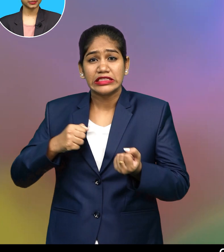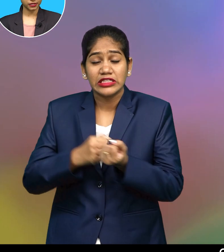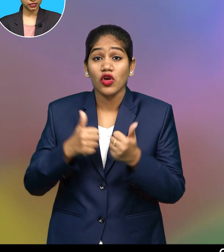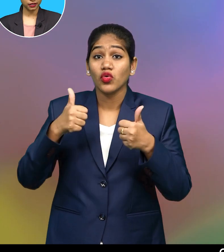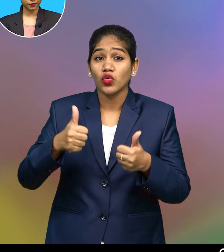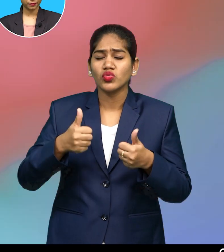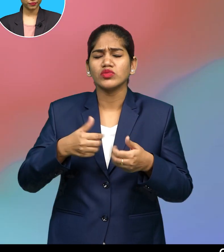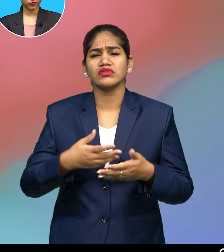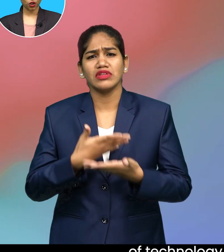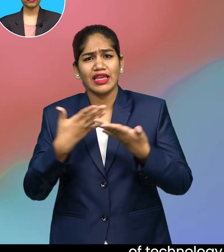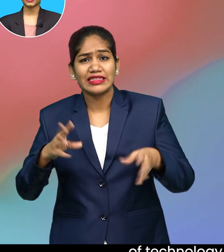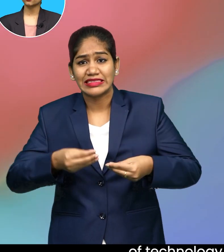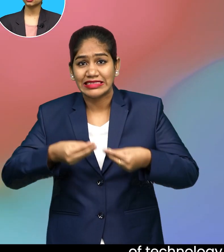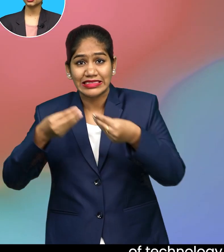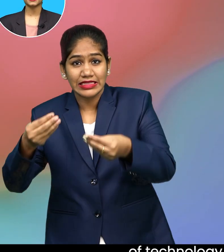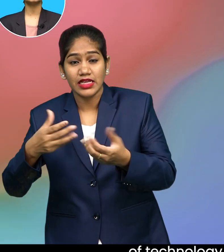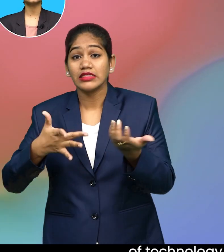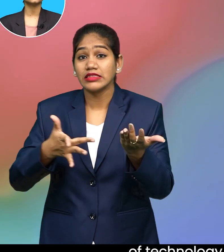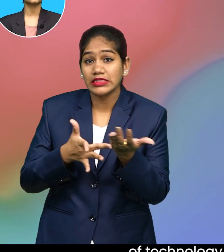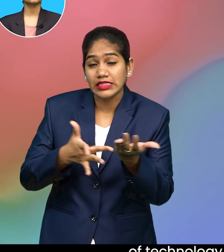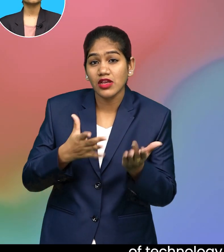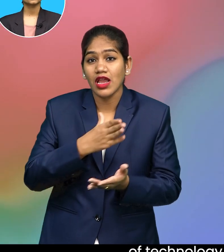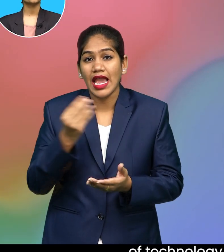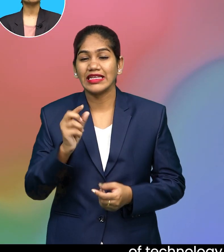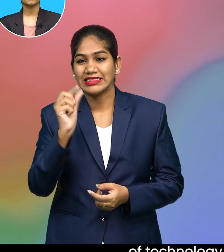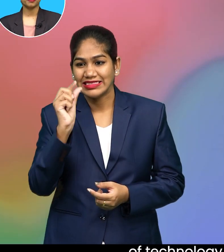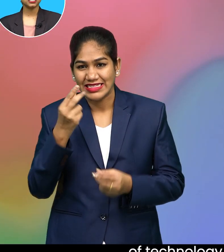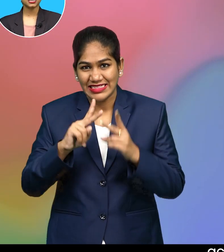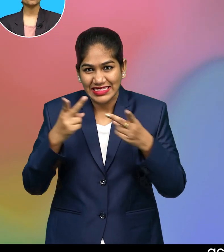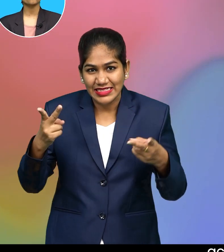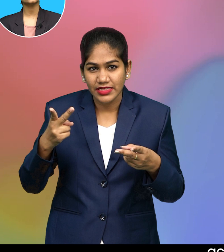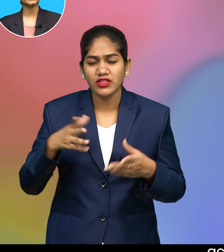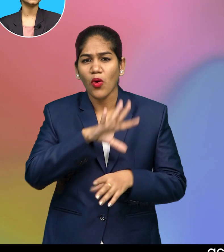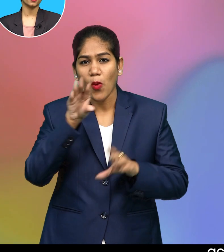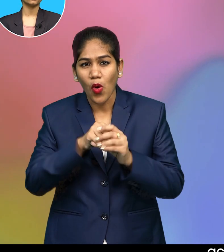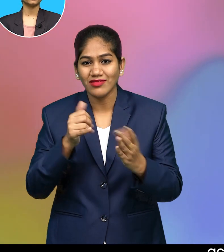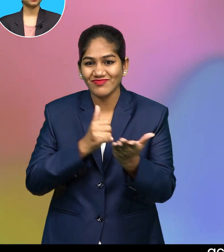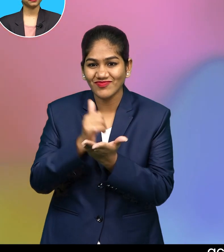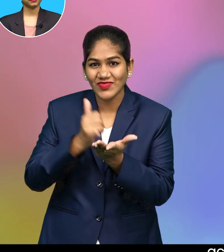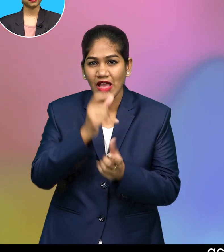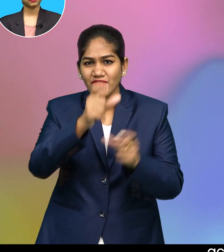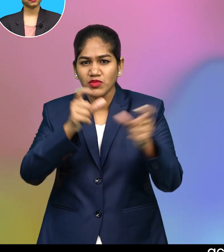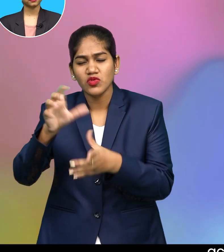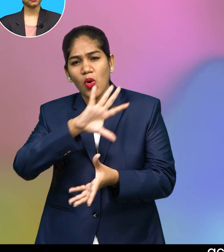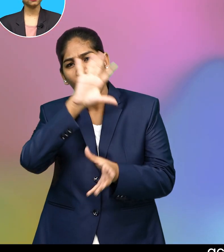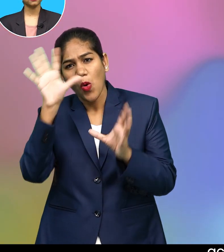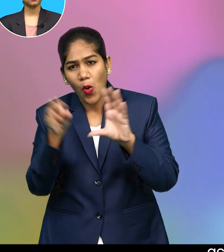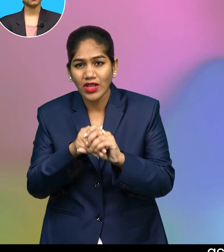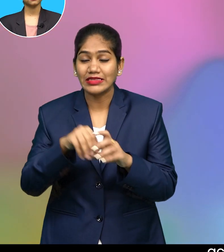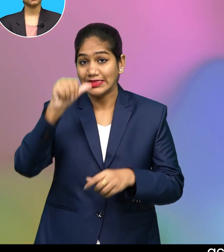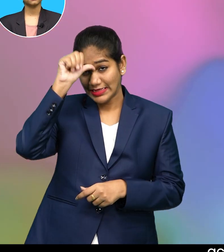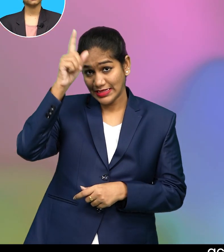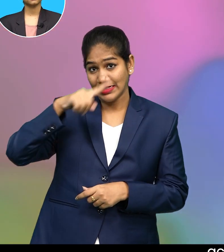Efficient dispersal of technology and seeds to farmers across India.